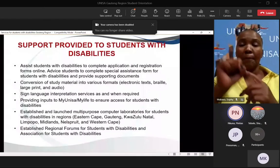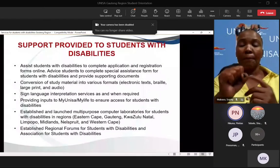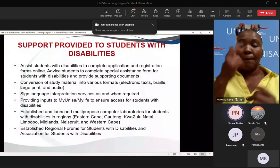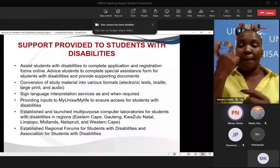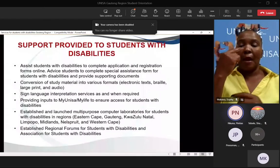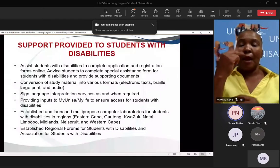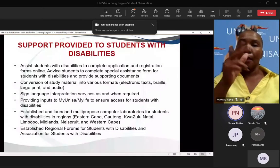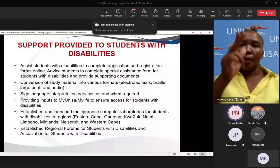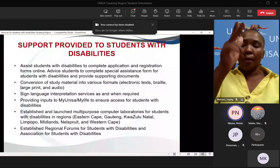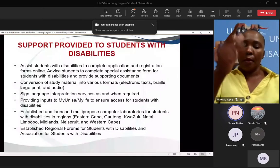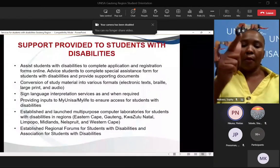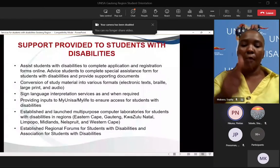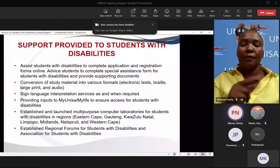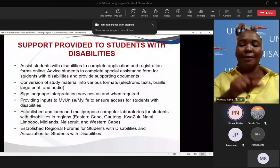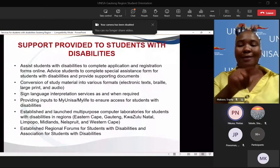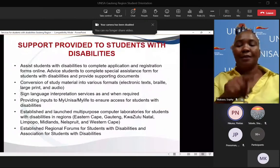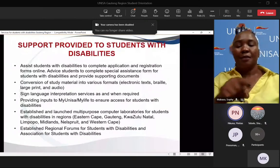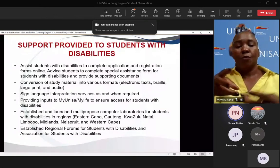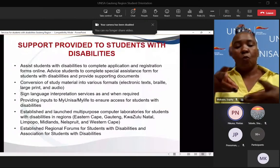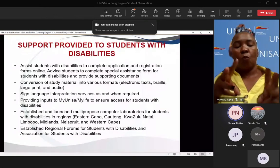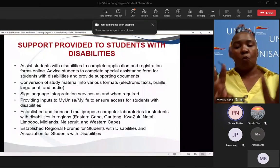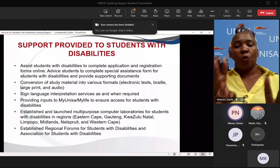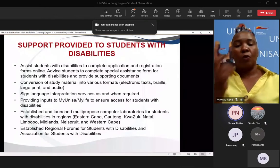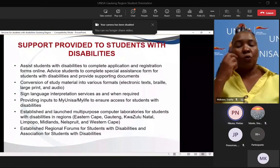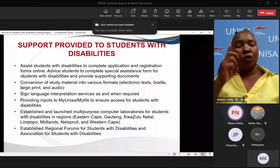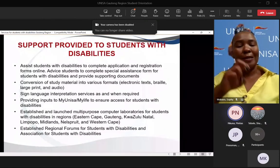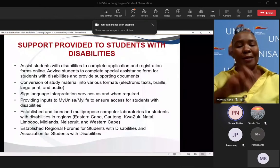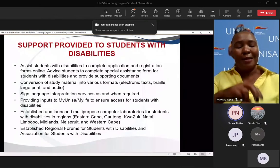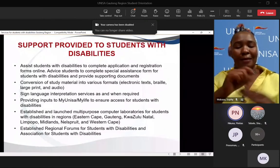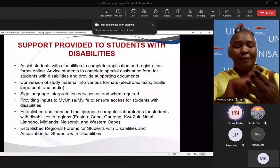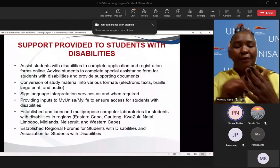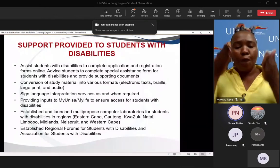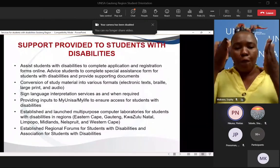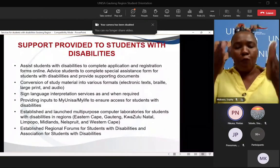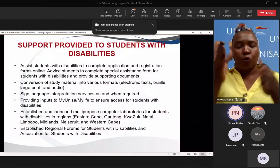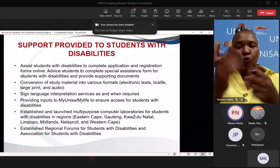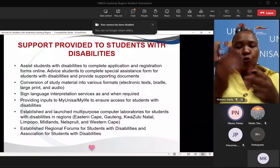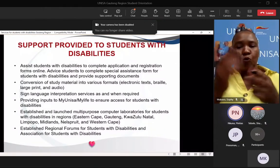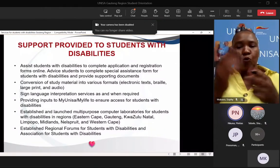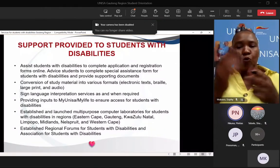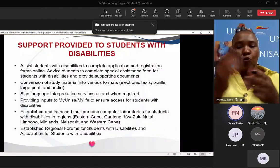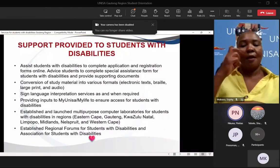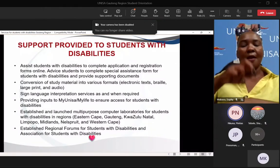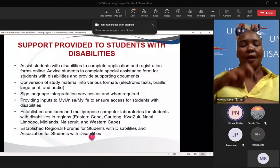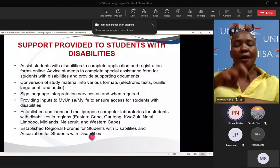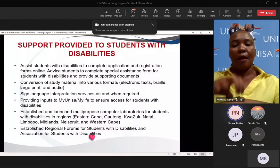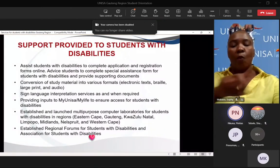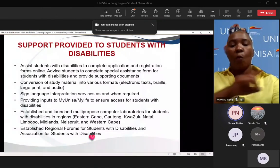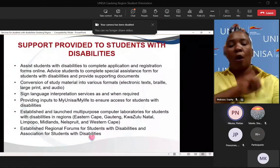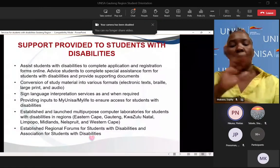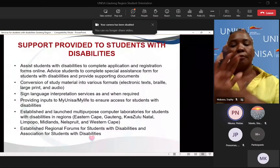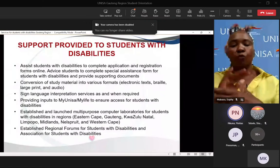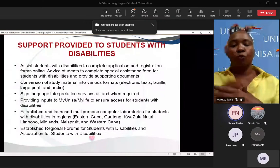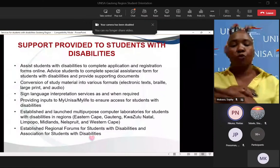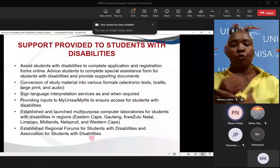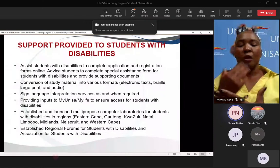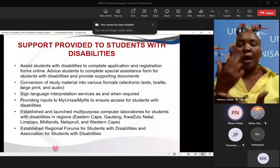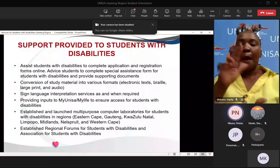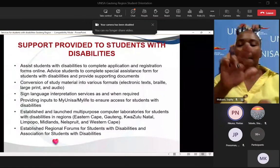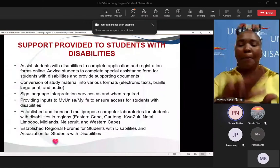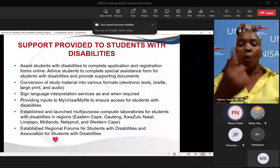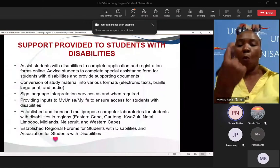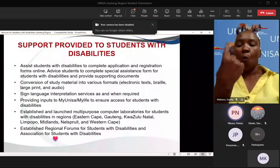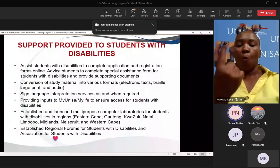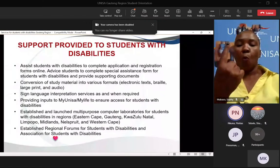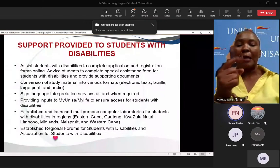their needs a different that's why in this particular form we only focus on your individual needs because we do not apply the one-size-fits-all